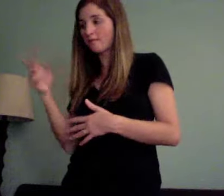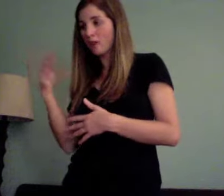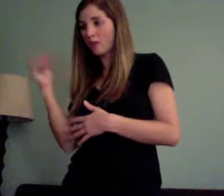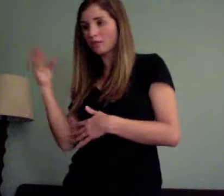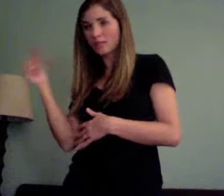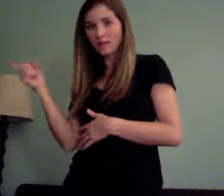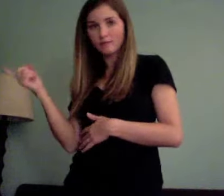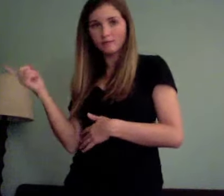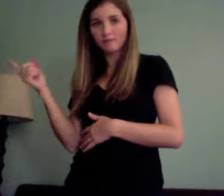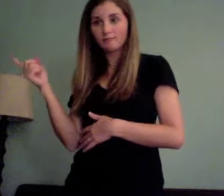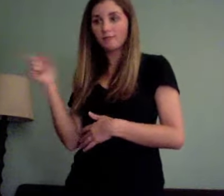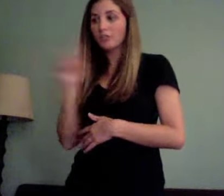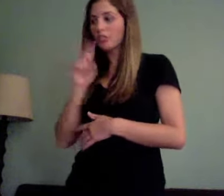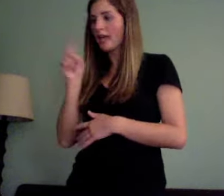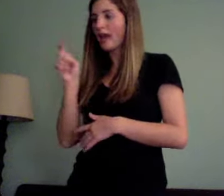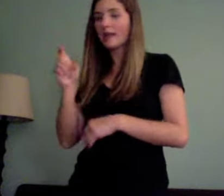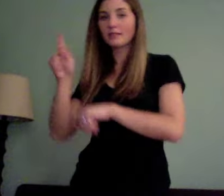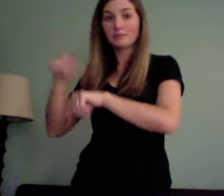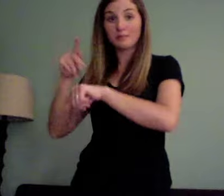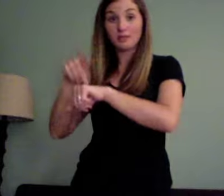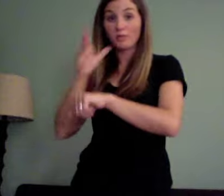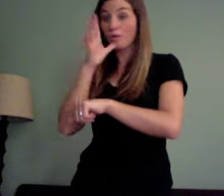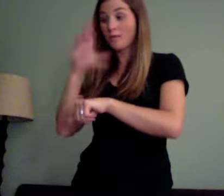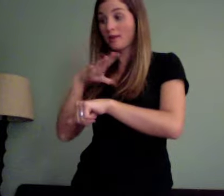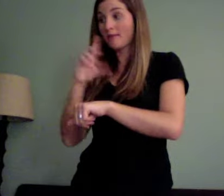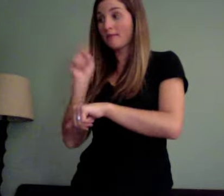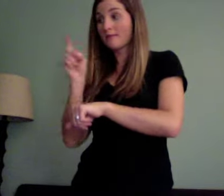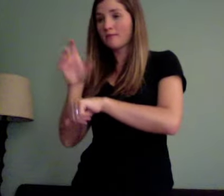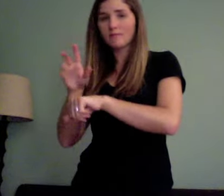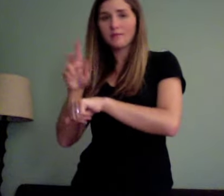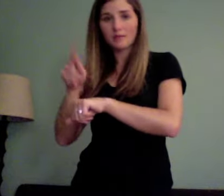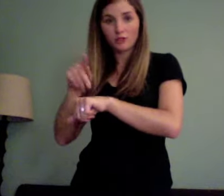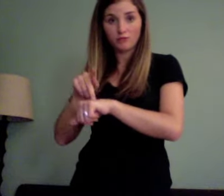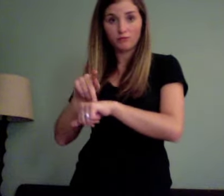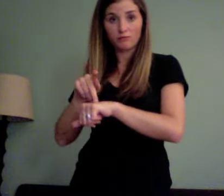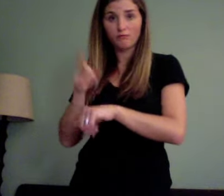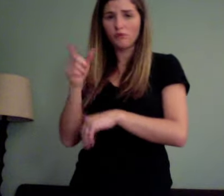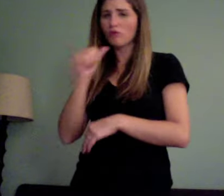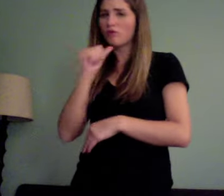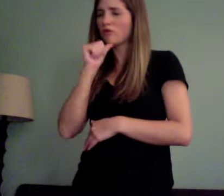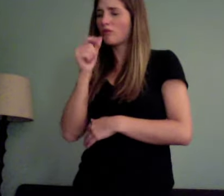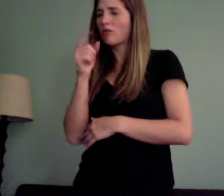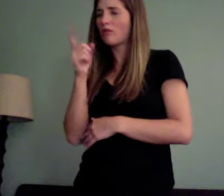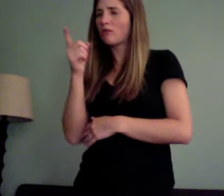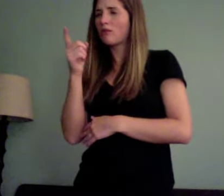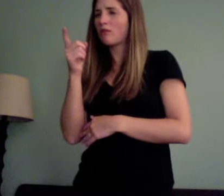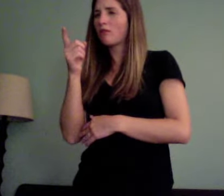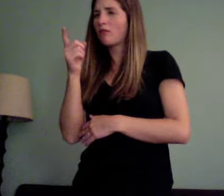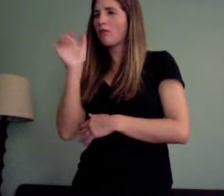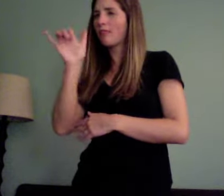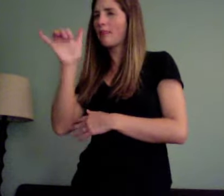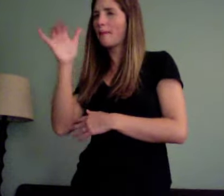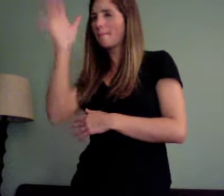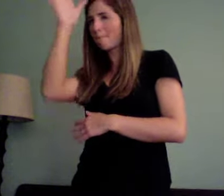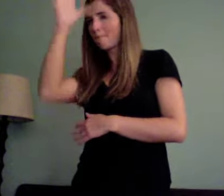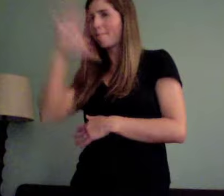woman asked Peter, number one, you're not one of that man's disciples, are you? No, he said, I'm not.